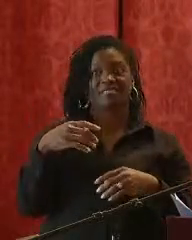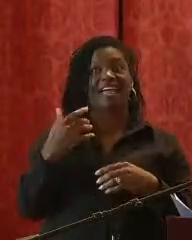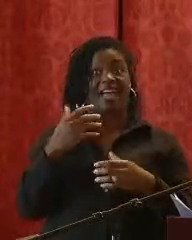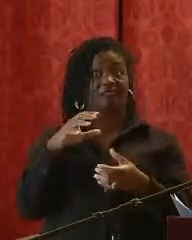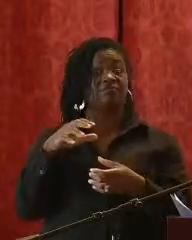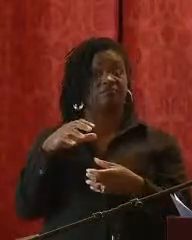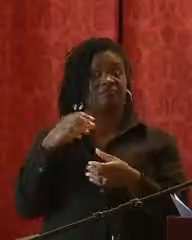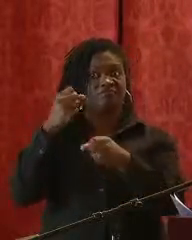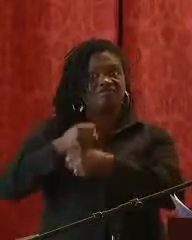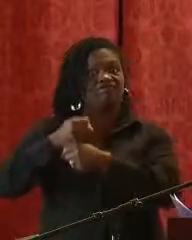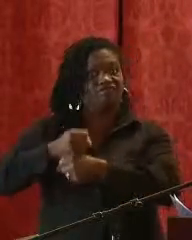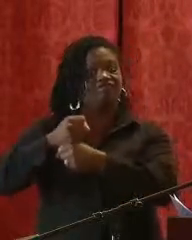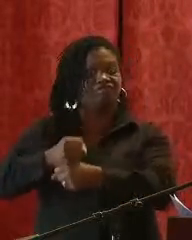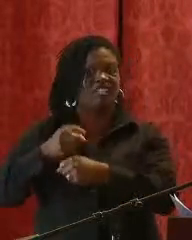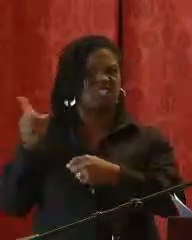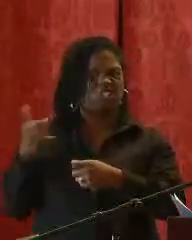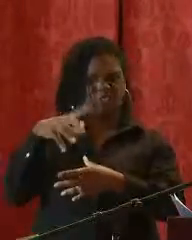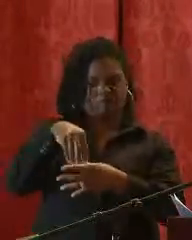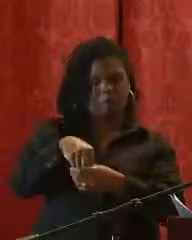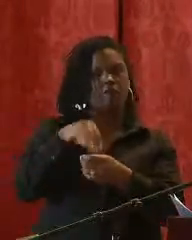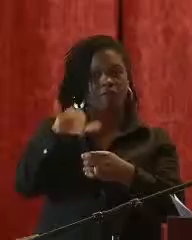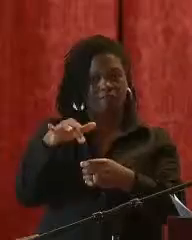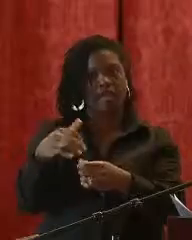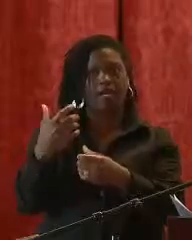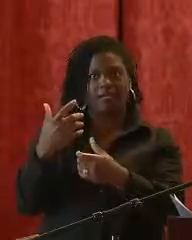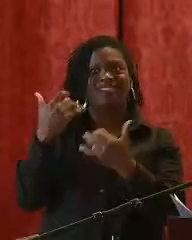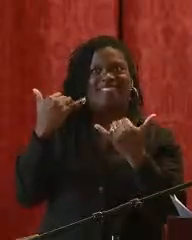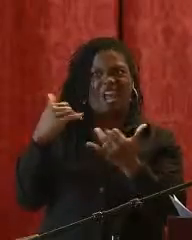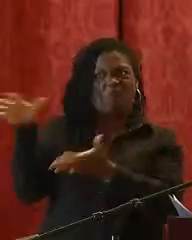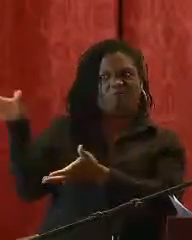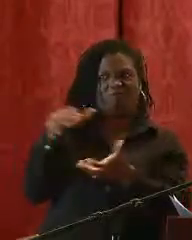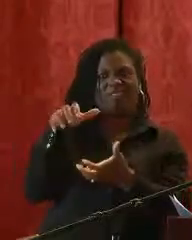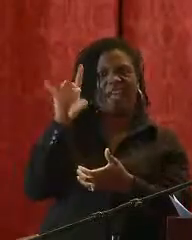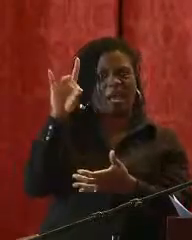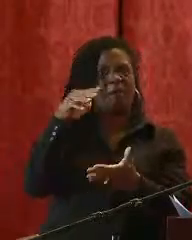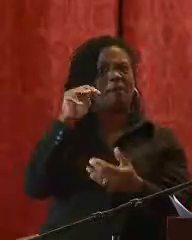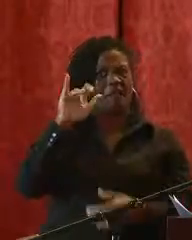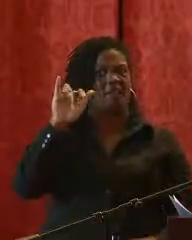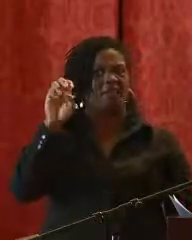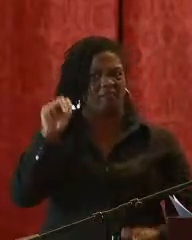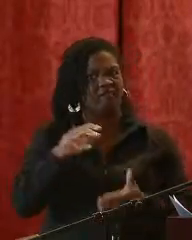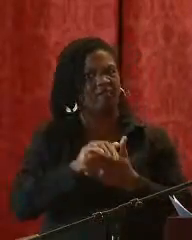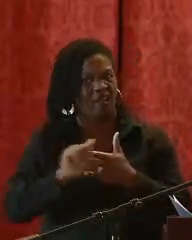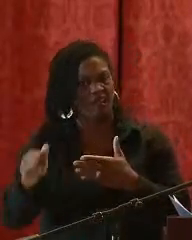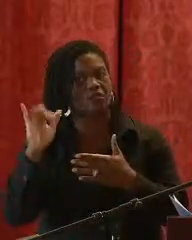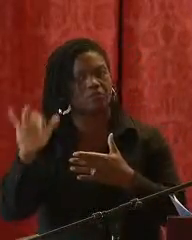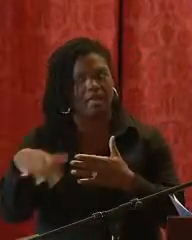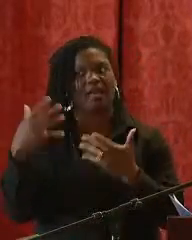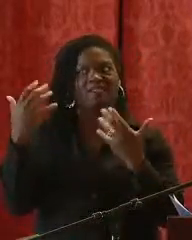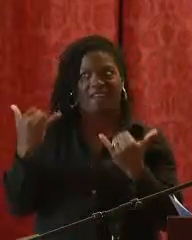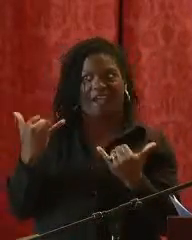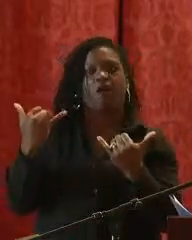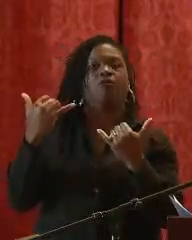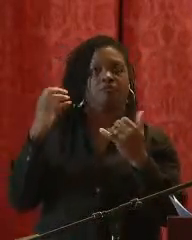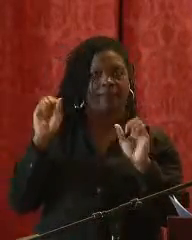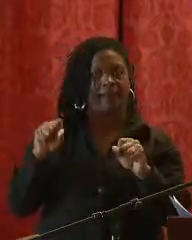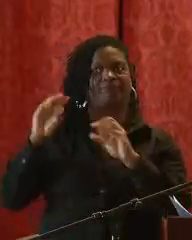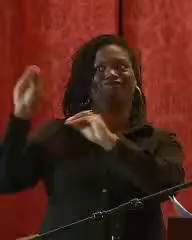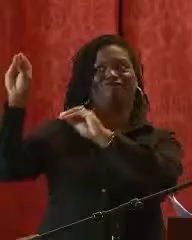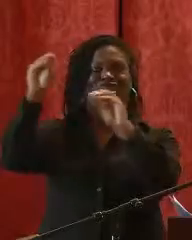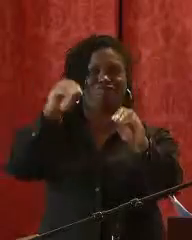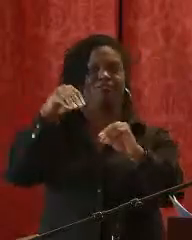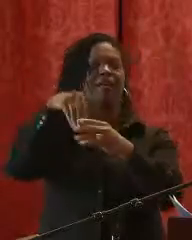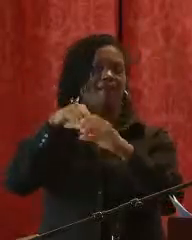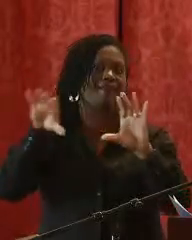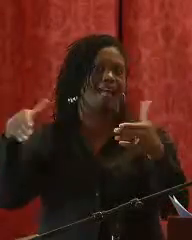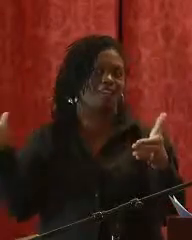in the funding, which has now paid for those cameras to be put in those special ed classrooms. While Kathleen